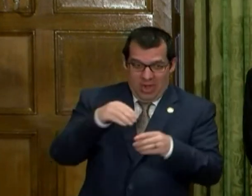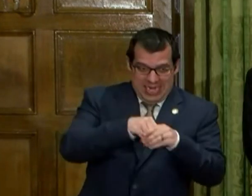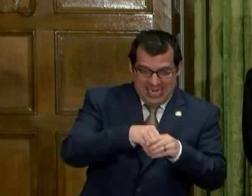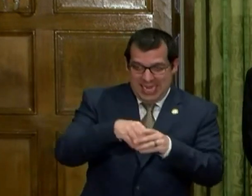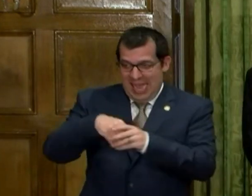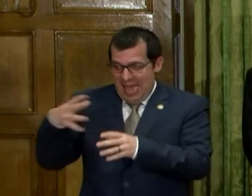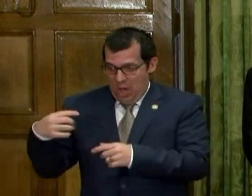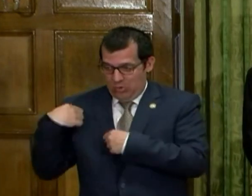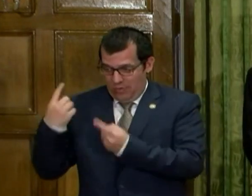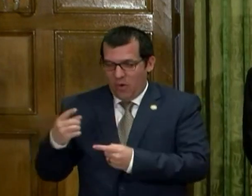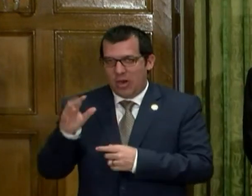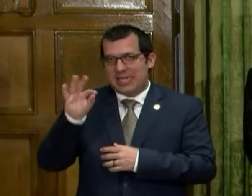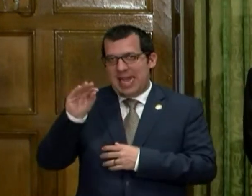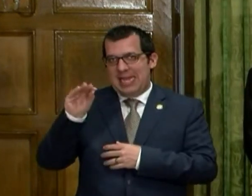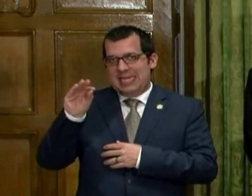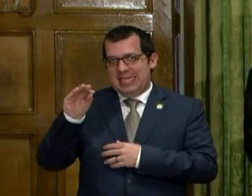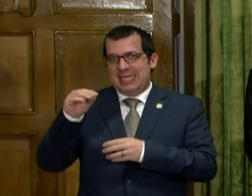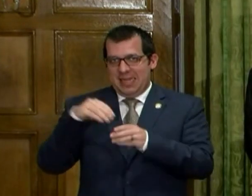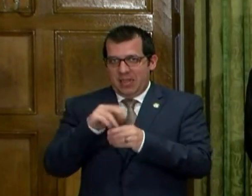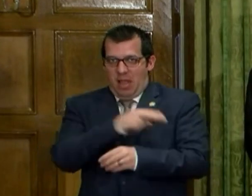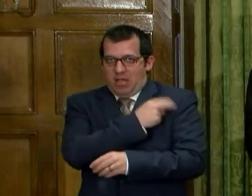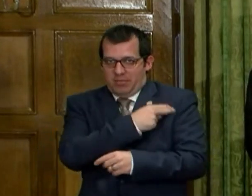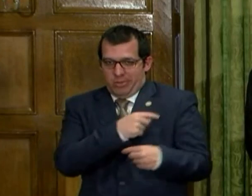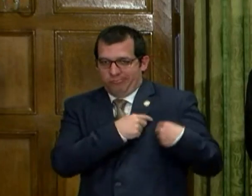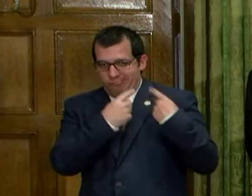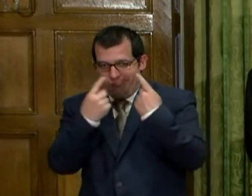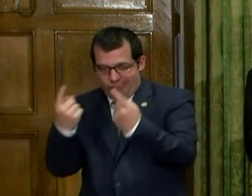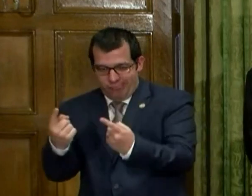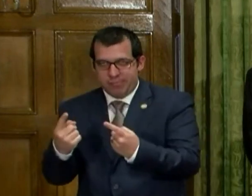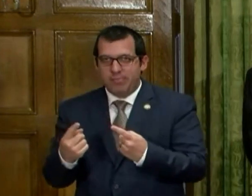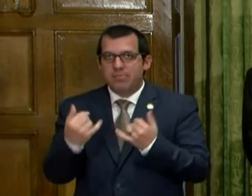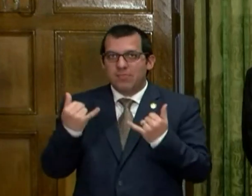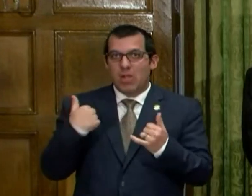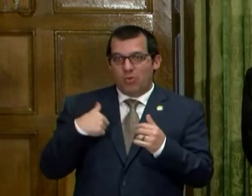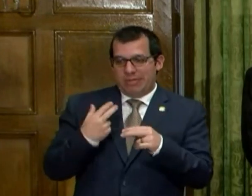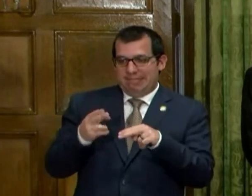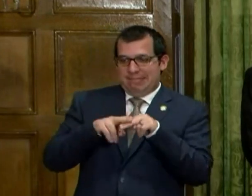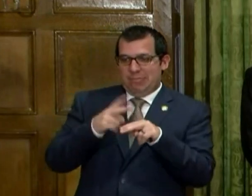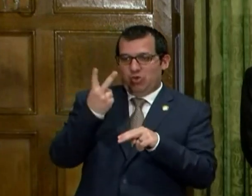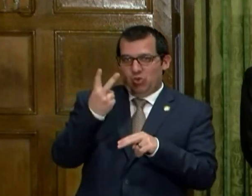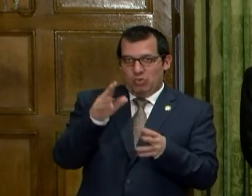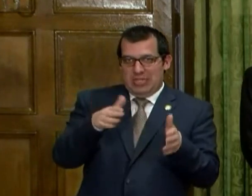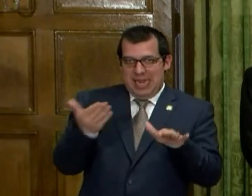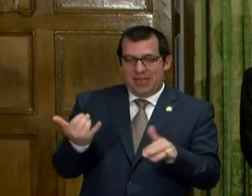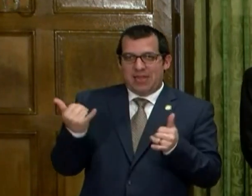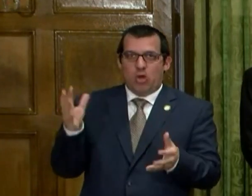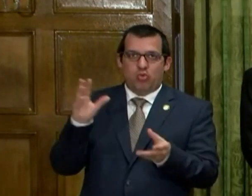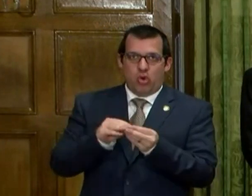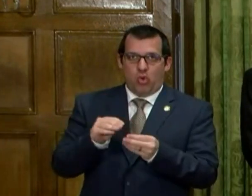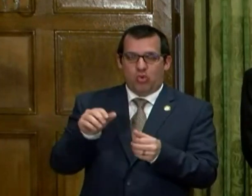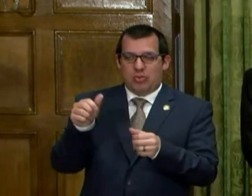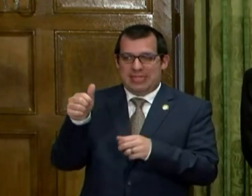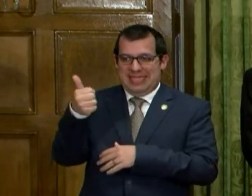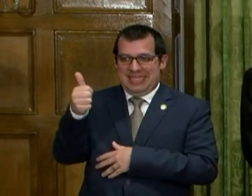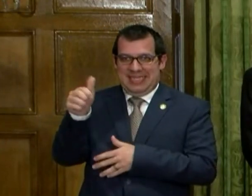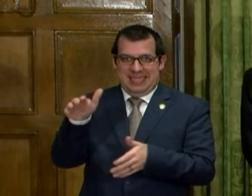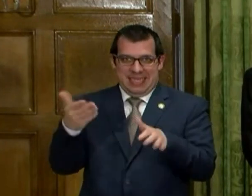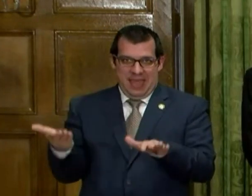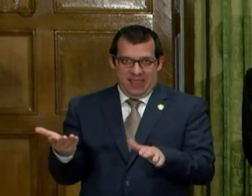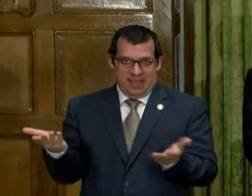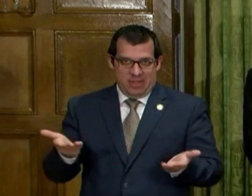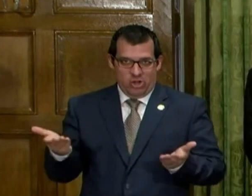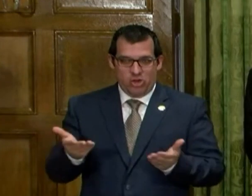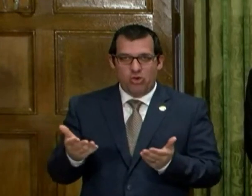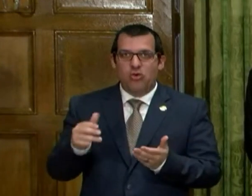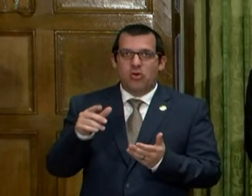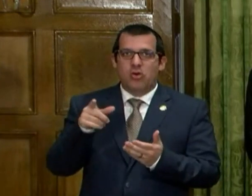in Arkansas. As the Governor mentioned, we have 2 additional deaths, so we have a total of 10. Those 2 are both in